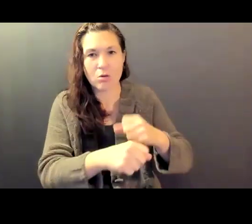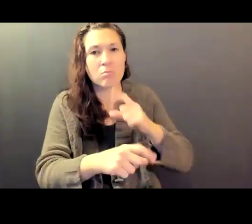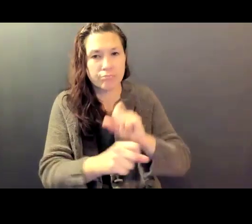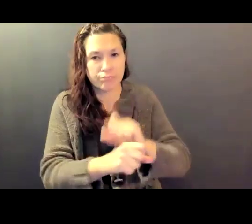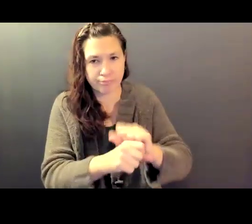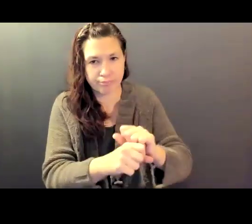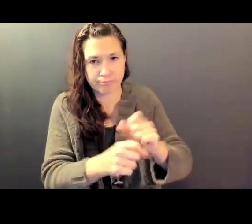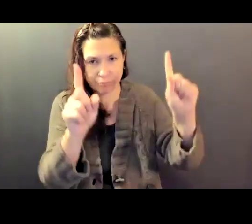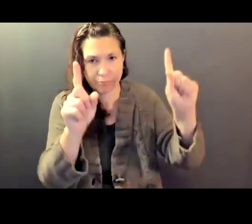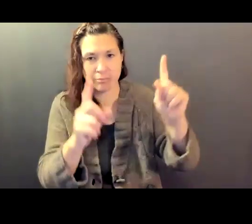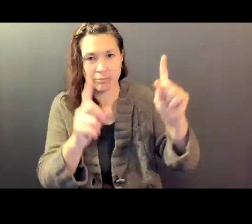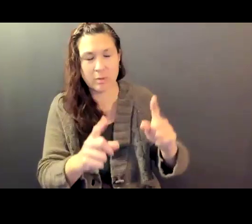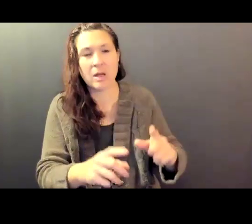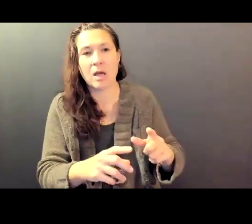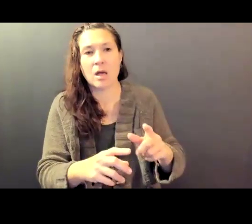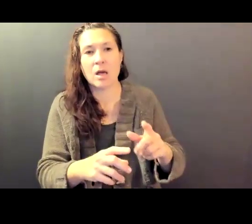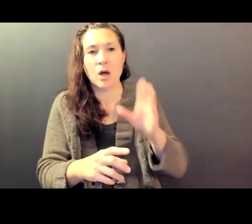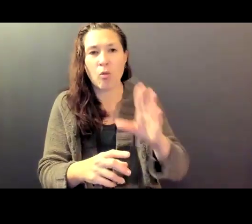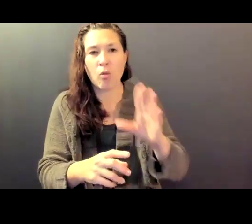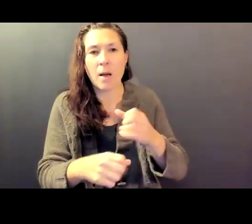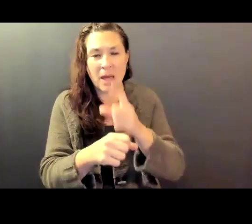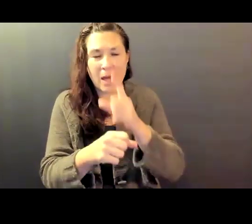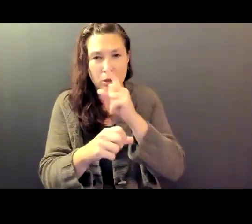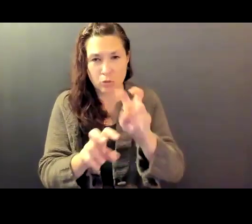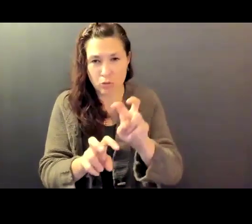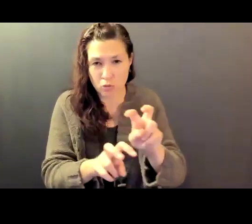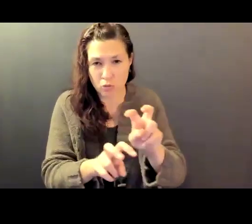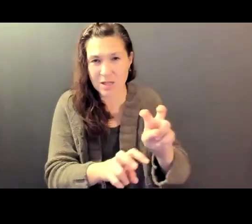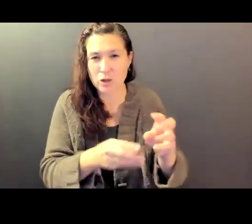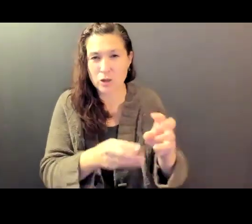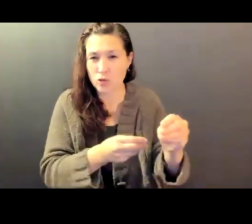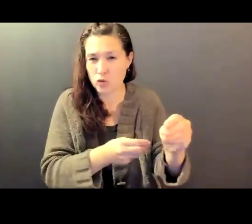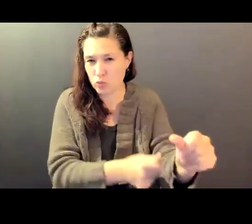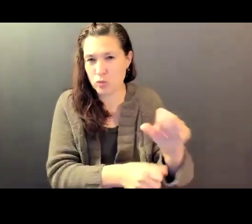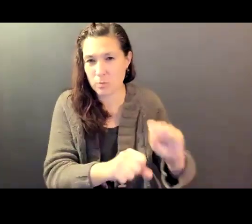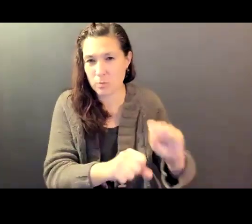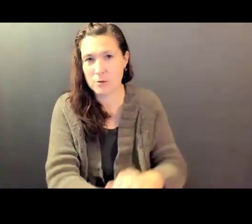impacted school community to ensure that transition happens in the best way possible.